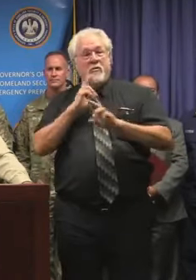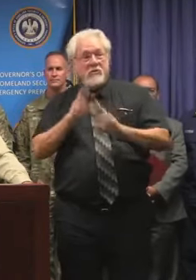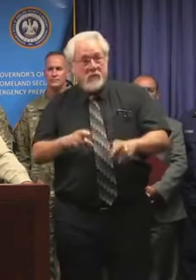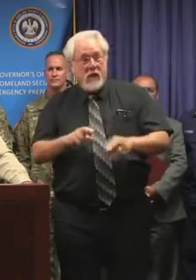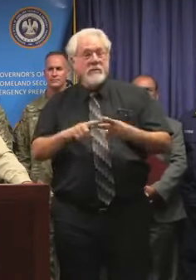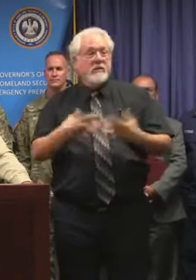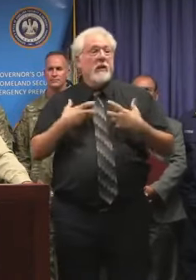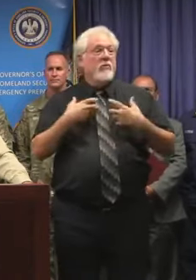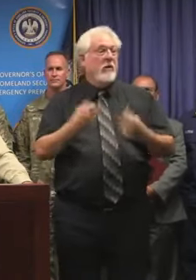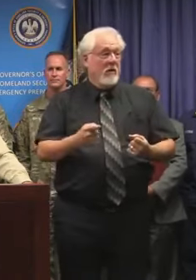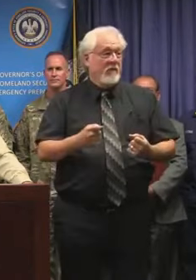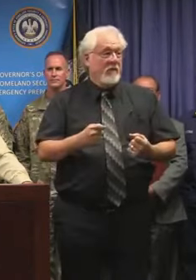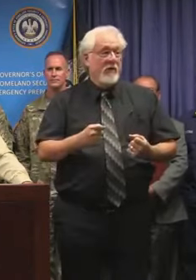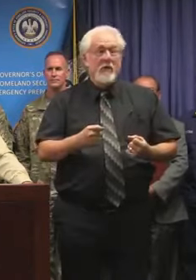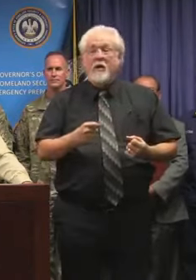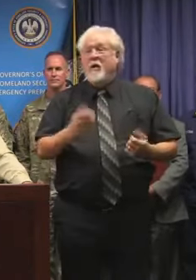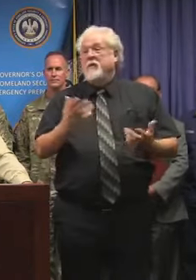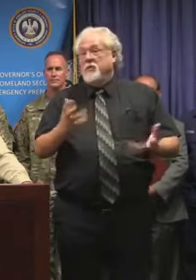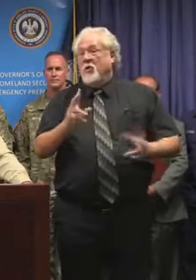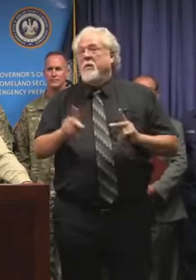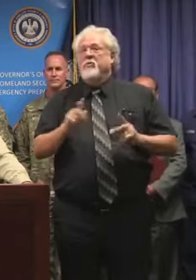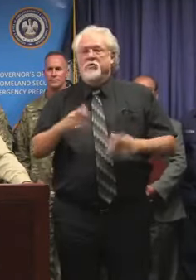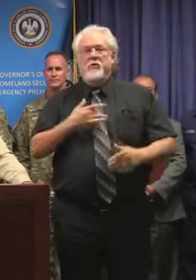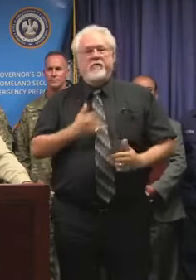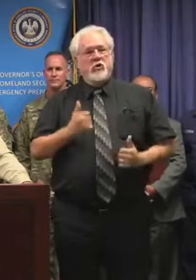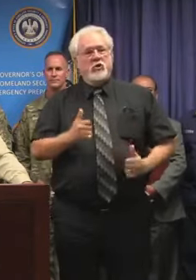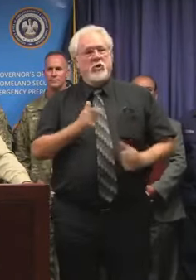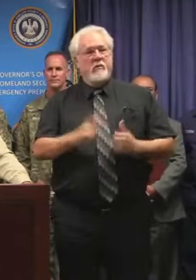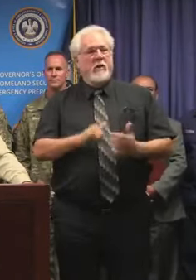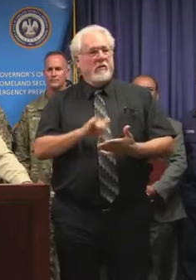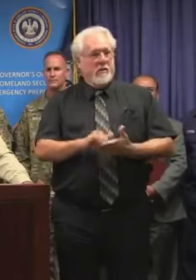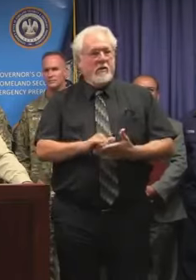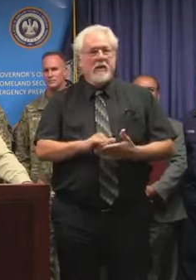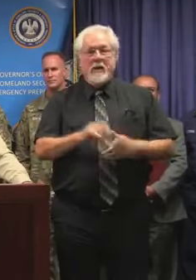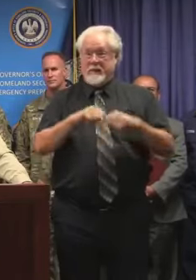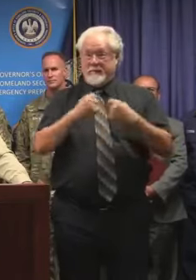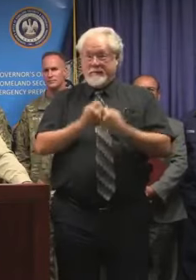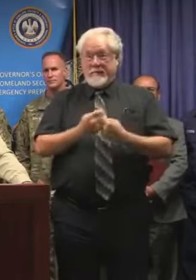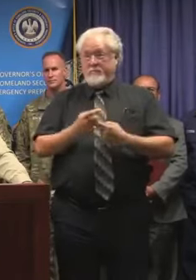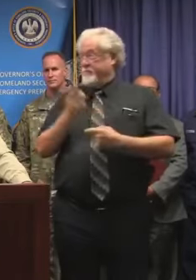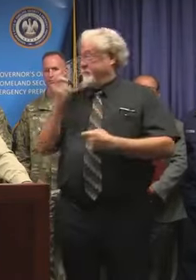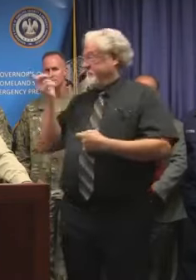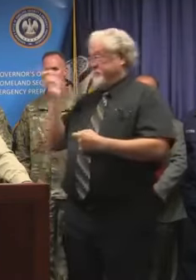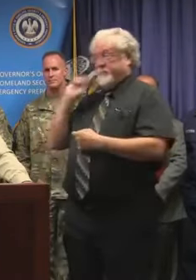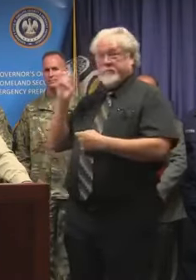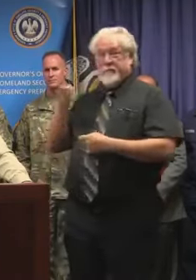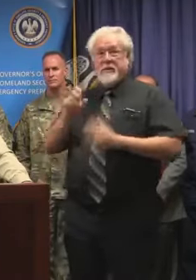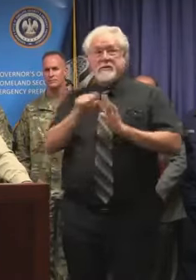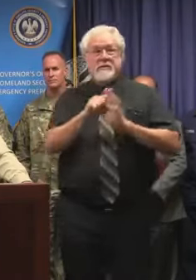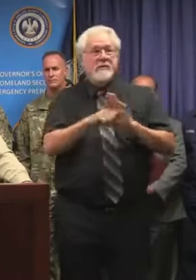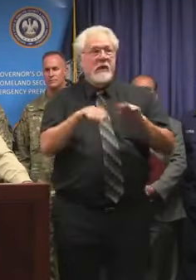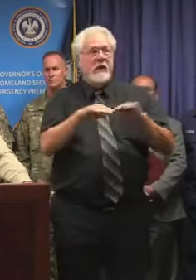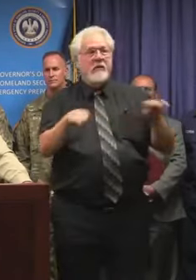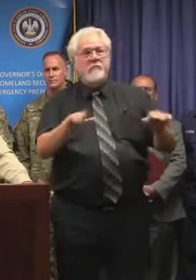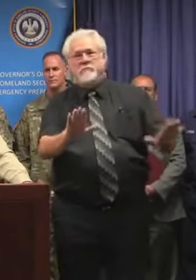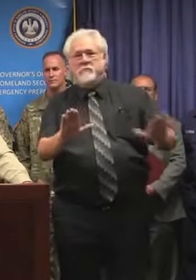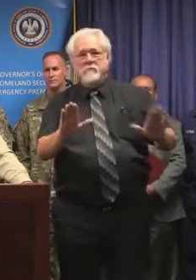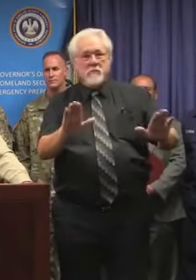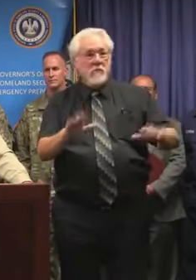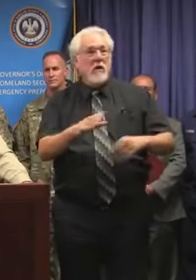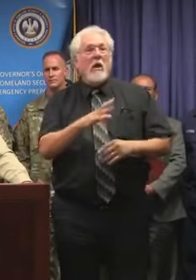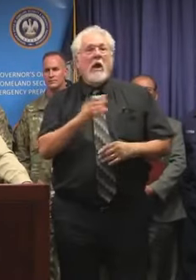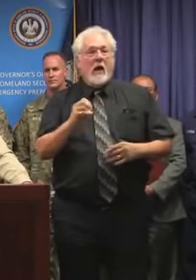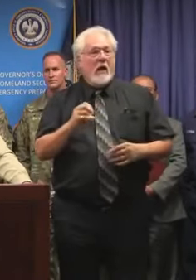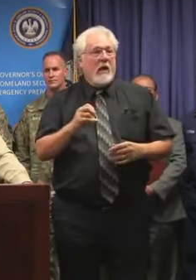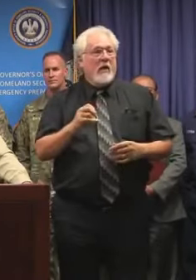and the recovery phase. So people should feel good about that. I mean, the team that's standing behind me at the state level is excellent,